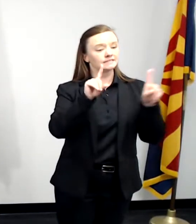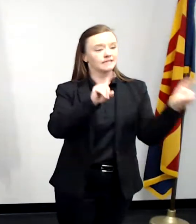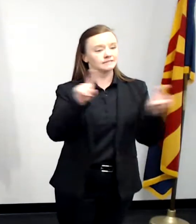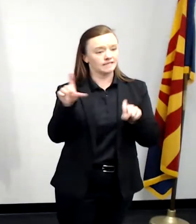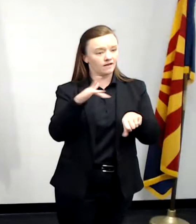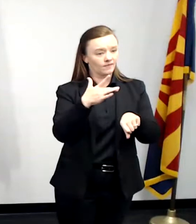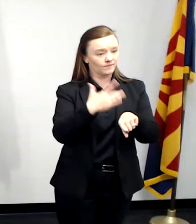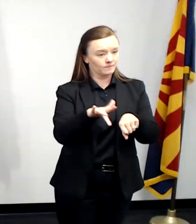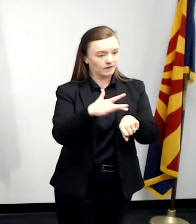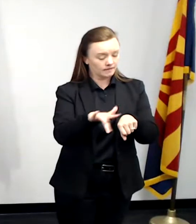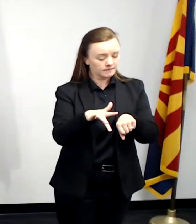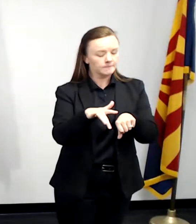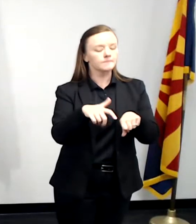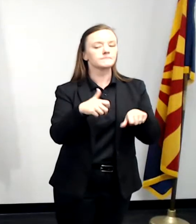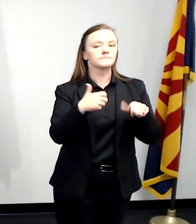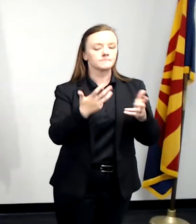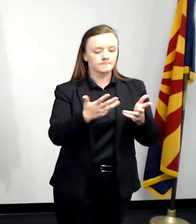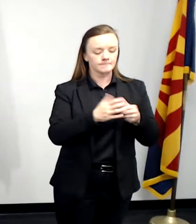availability is with